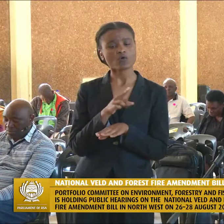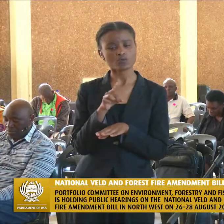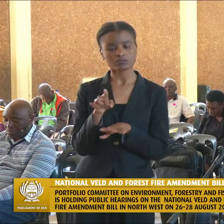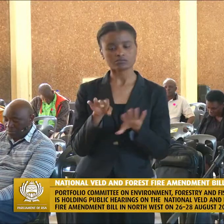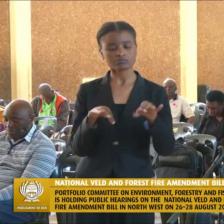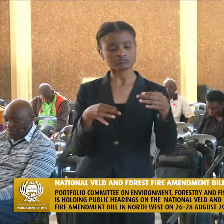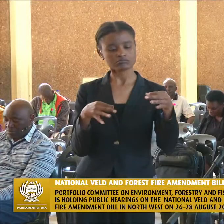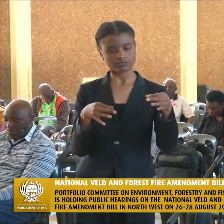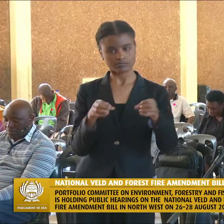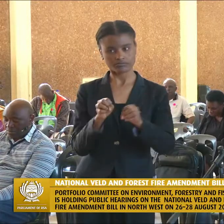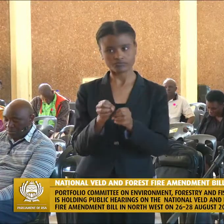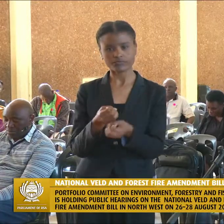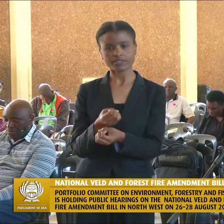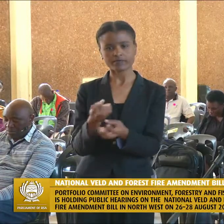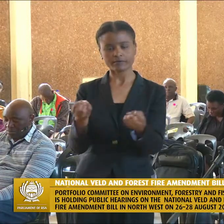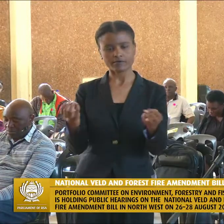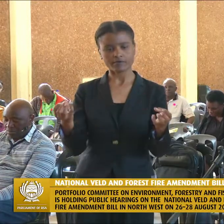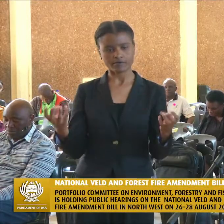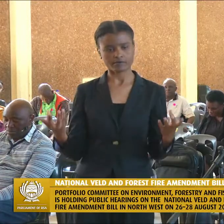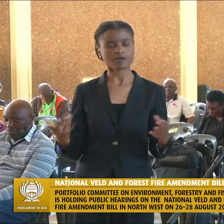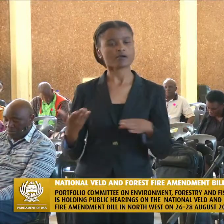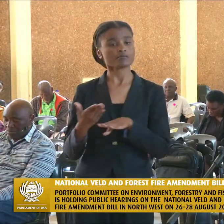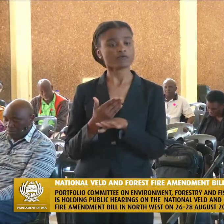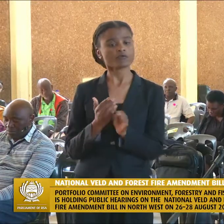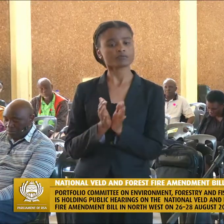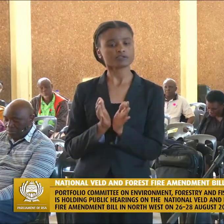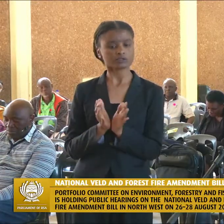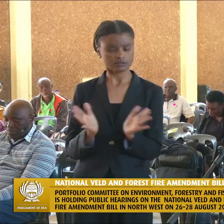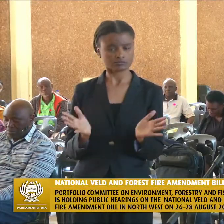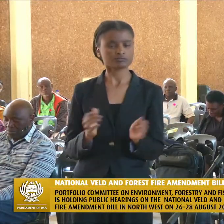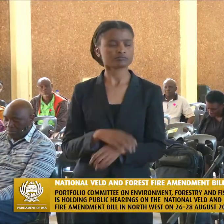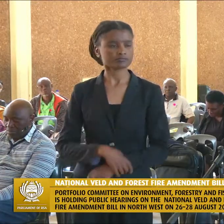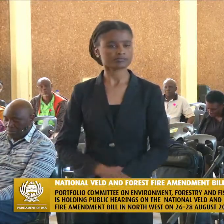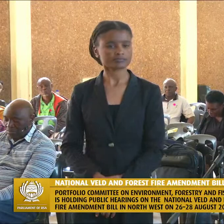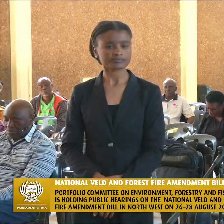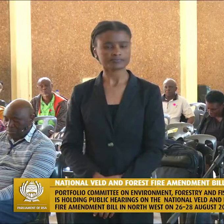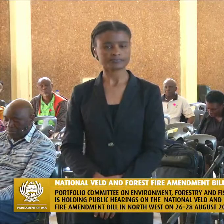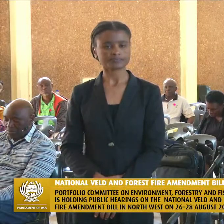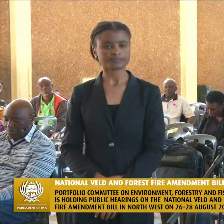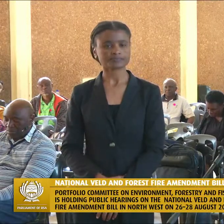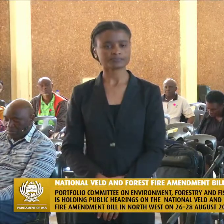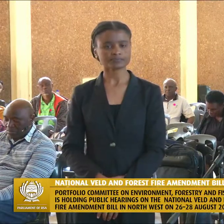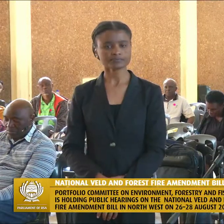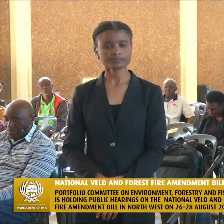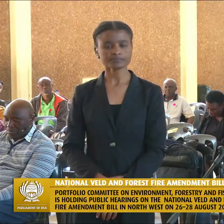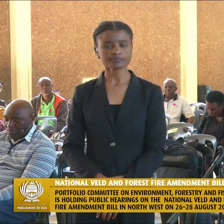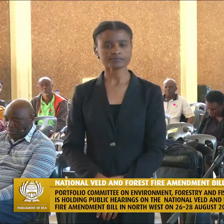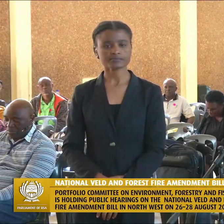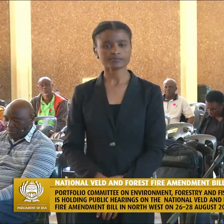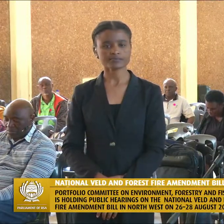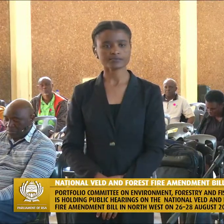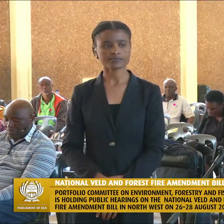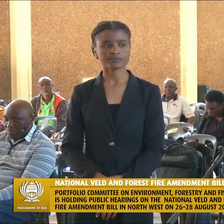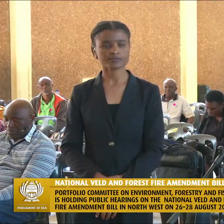give out some documents prior to the the meeting another thing